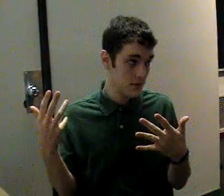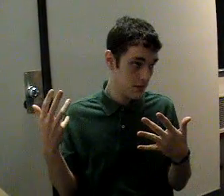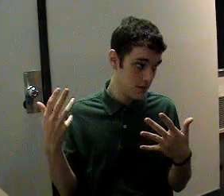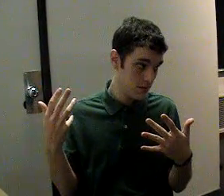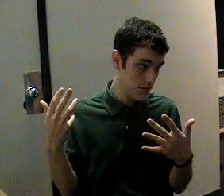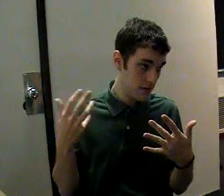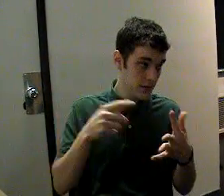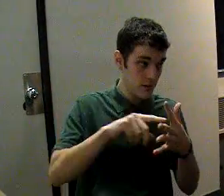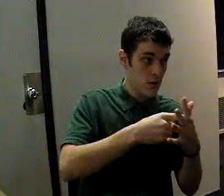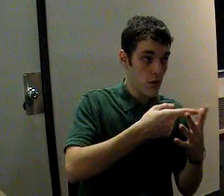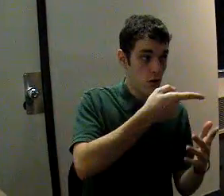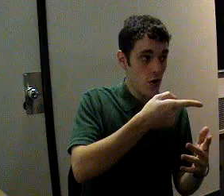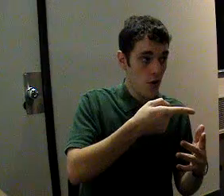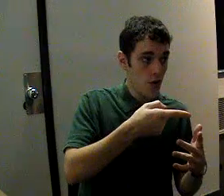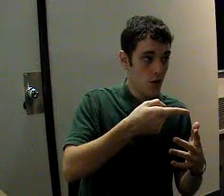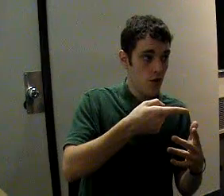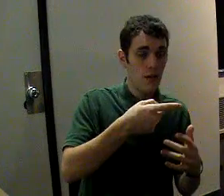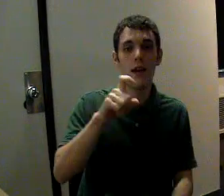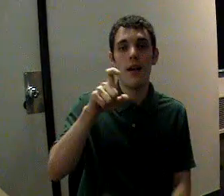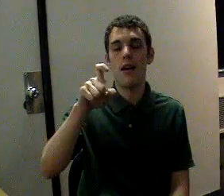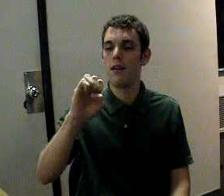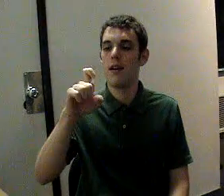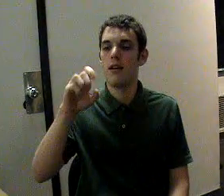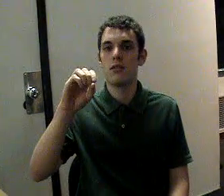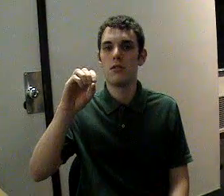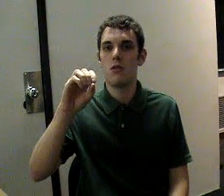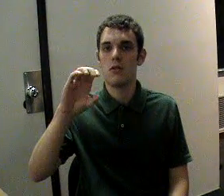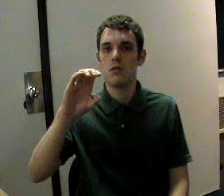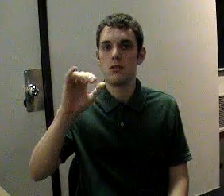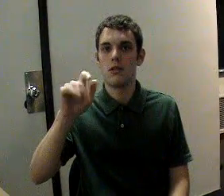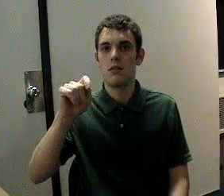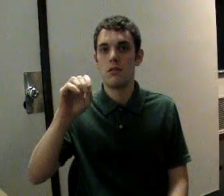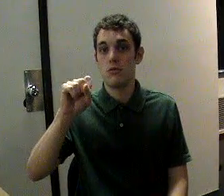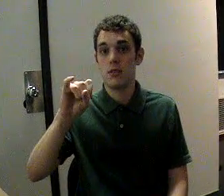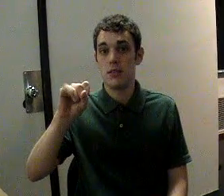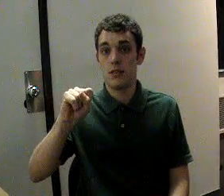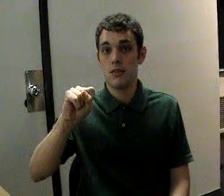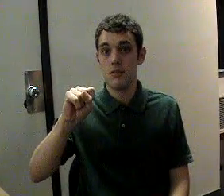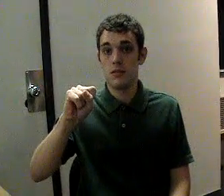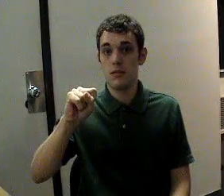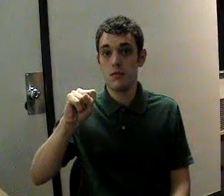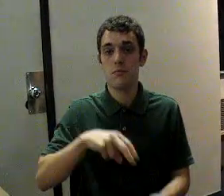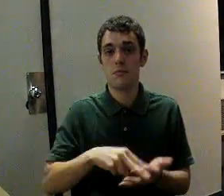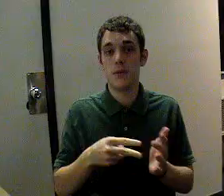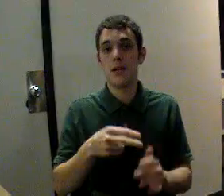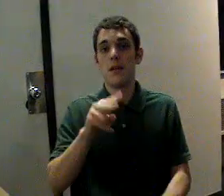It's going to trigger exocytosis, allow the fusion of the vesicles that contain